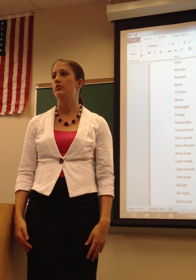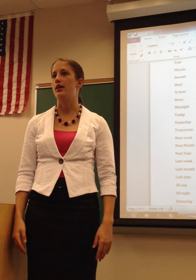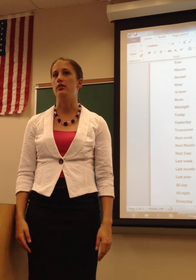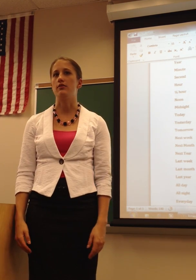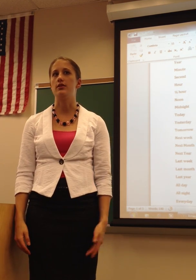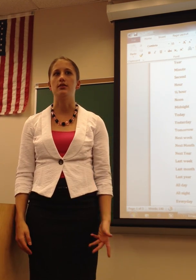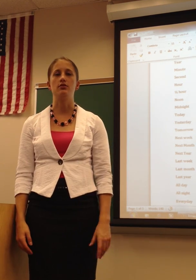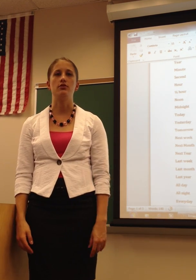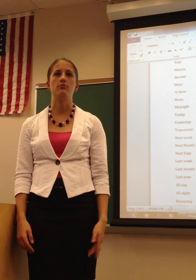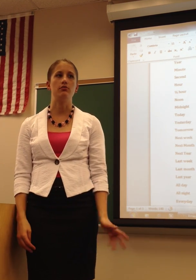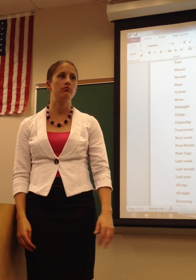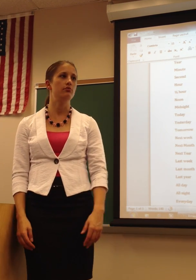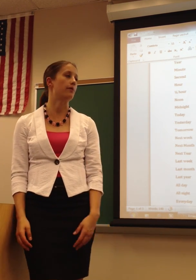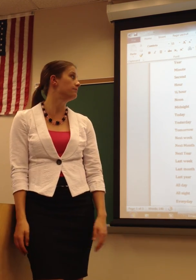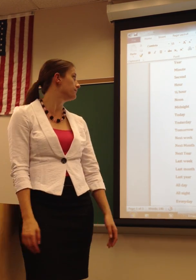Can't think of a sentence.